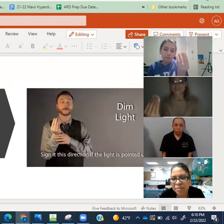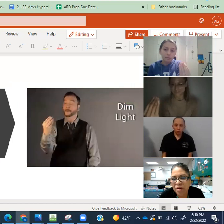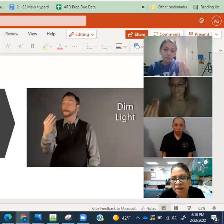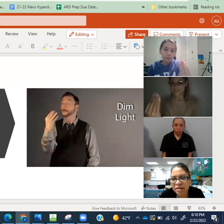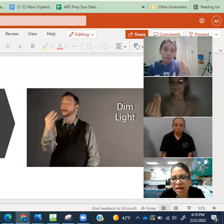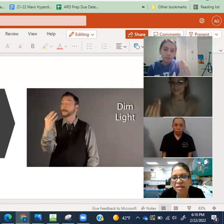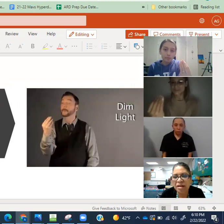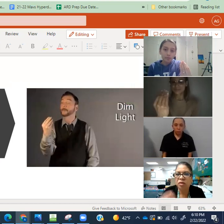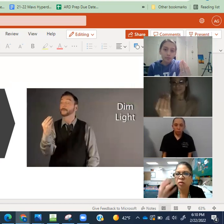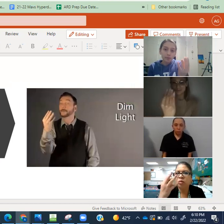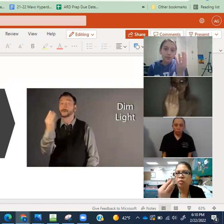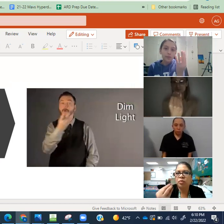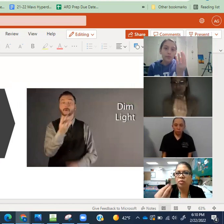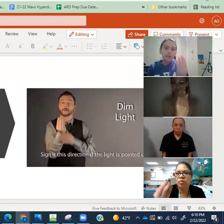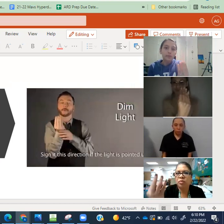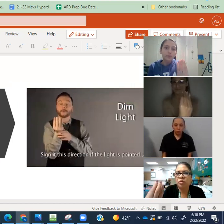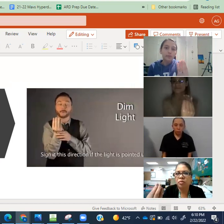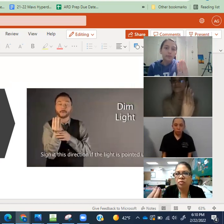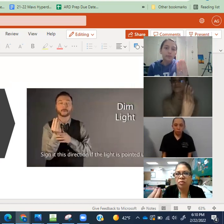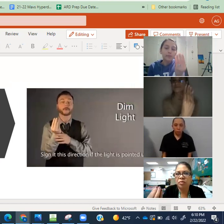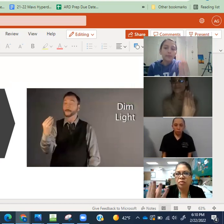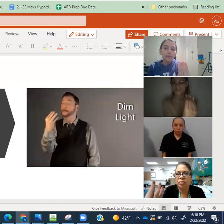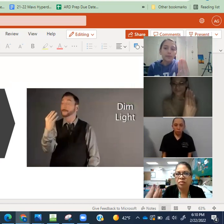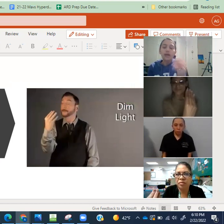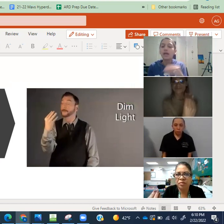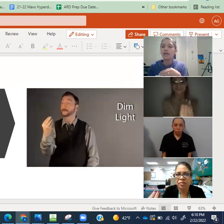Is he blowing to that? Like,